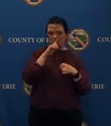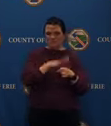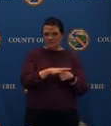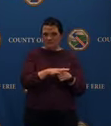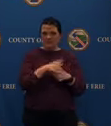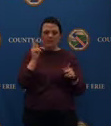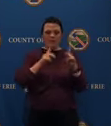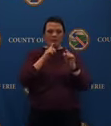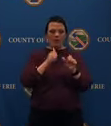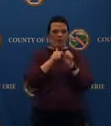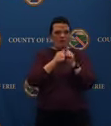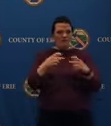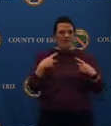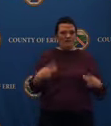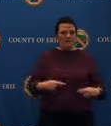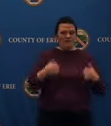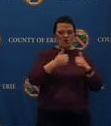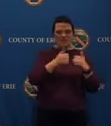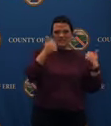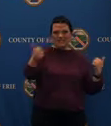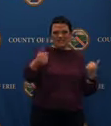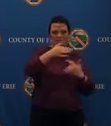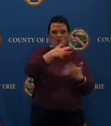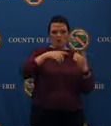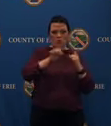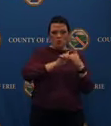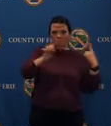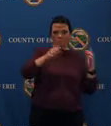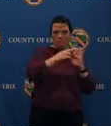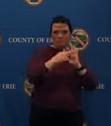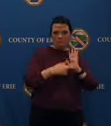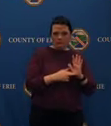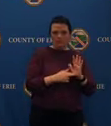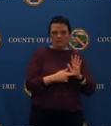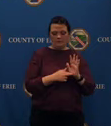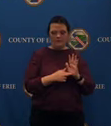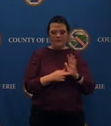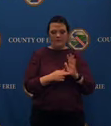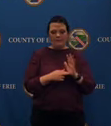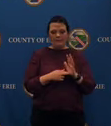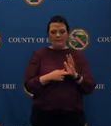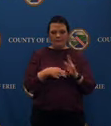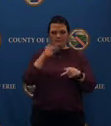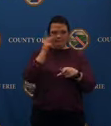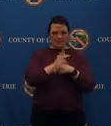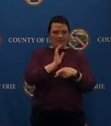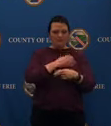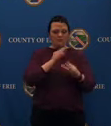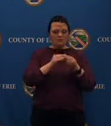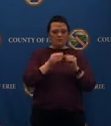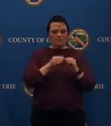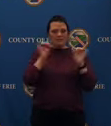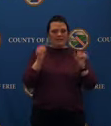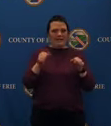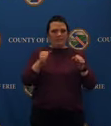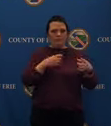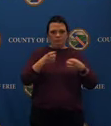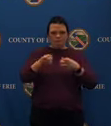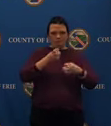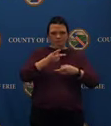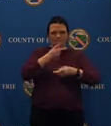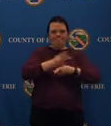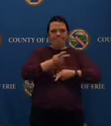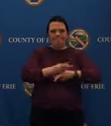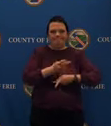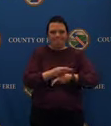are following the physical distancing guidelines, the social distancing guidelines. It has kept our numbers manageable. We don't like to